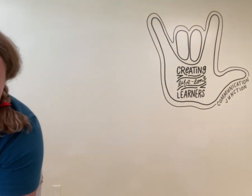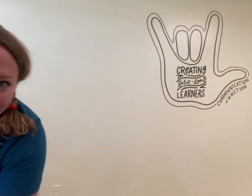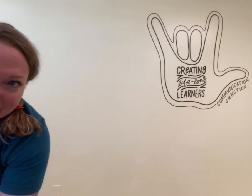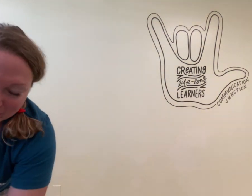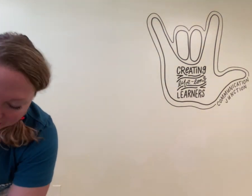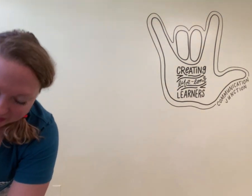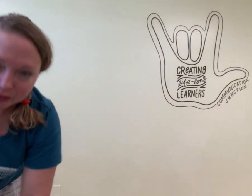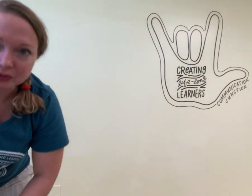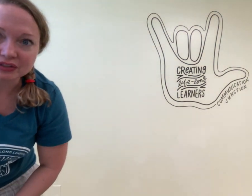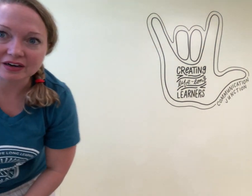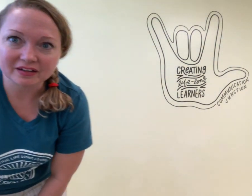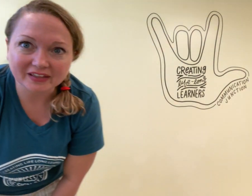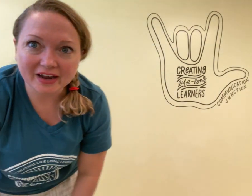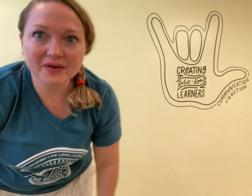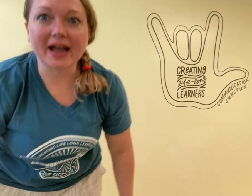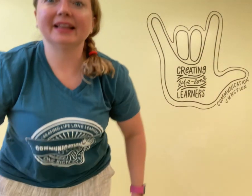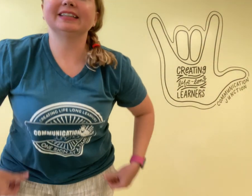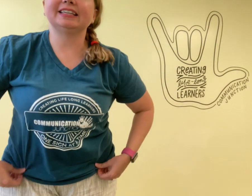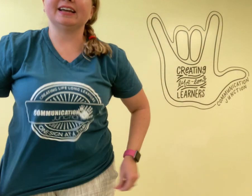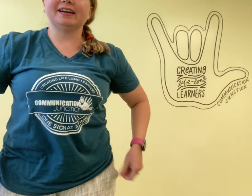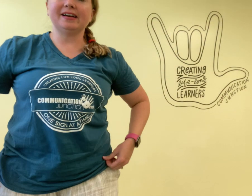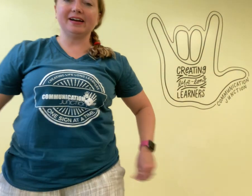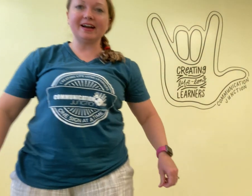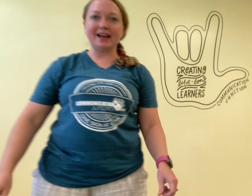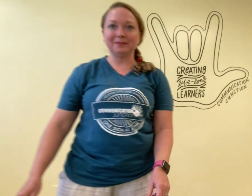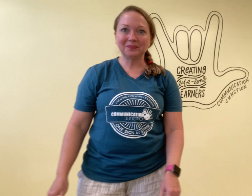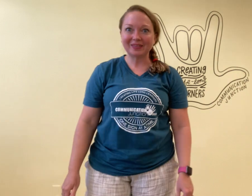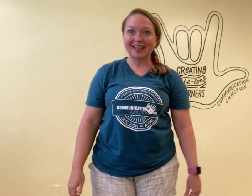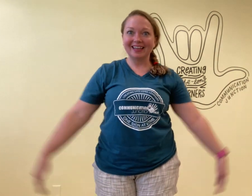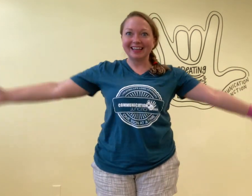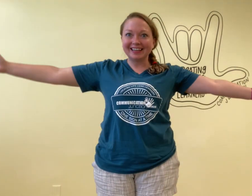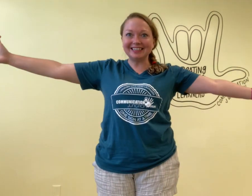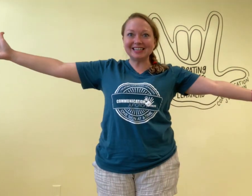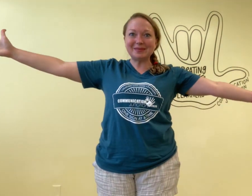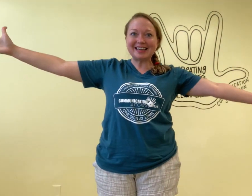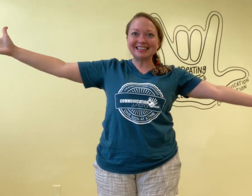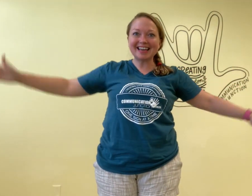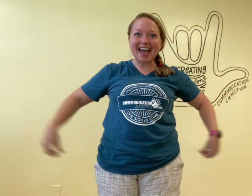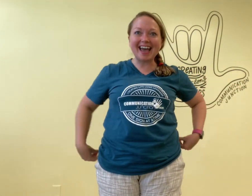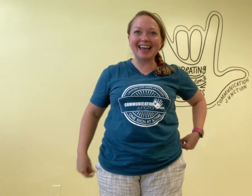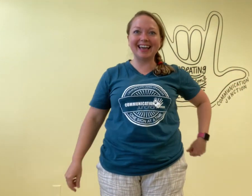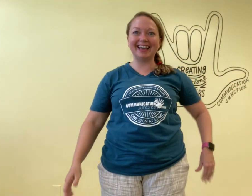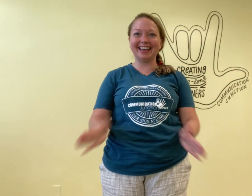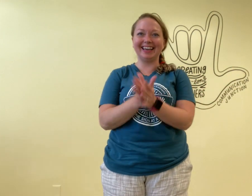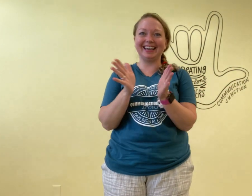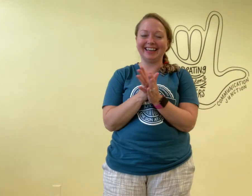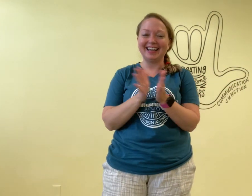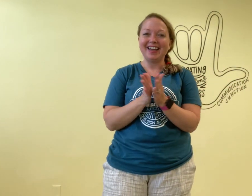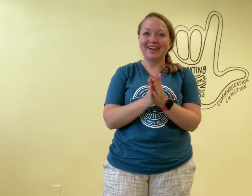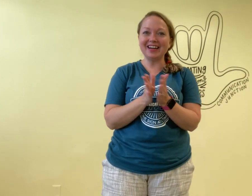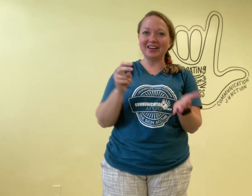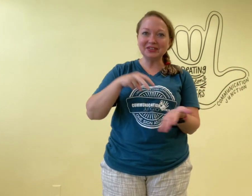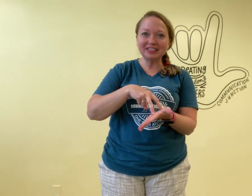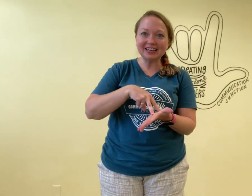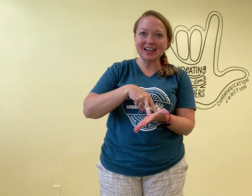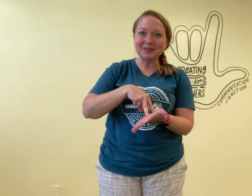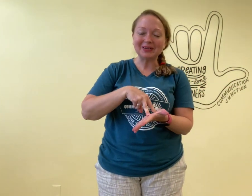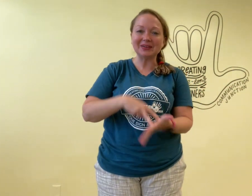camera with the stools and all of that. Okay, let's see here. All right, can you see me? Yay! All right, are you standing up? Okay, here